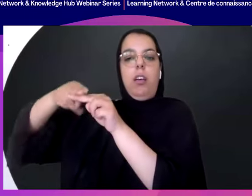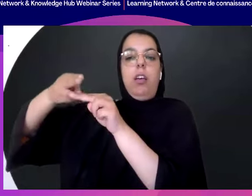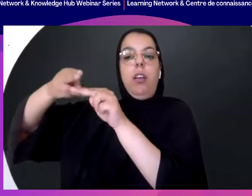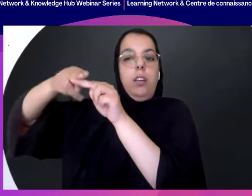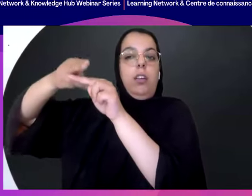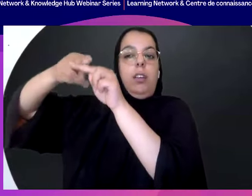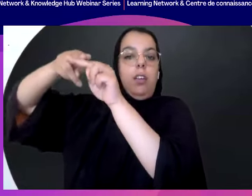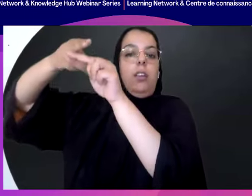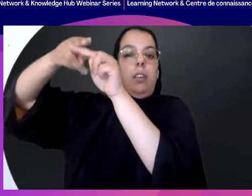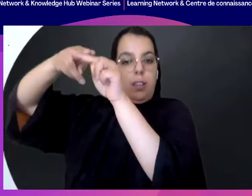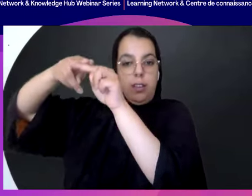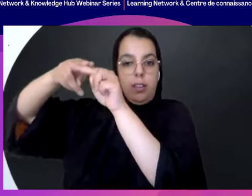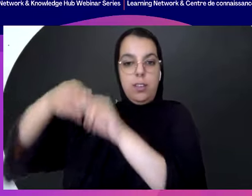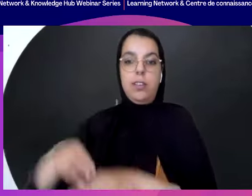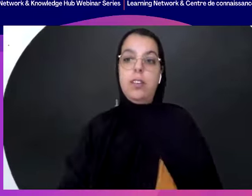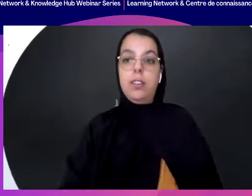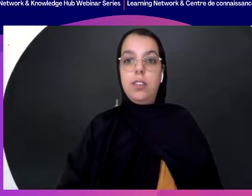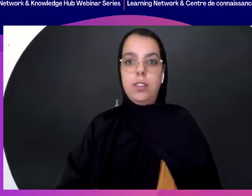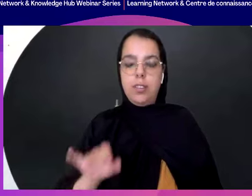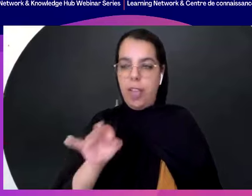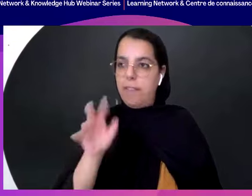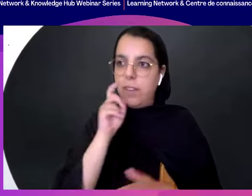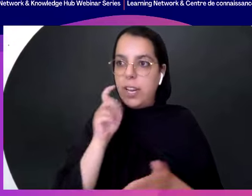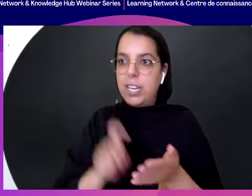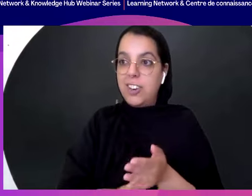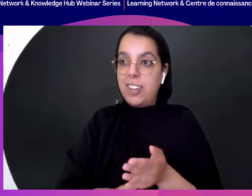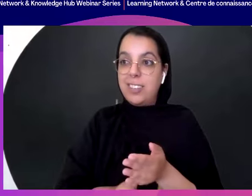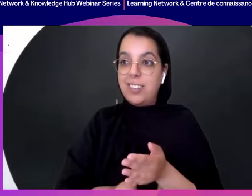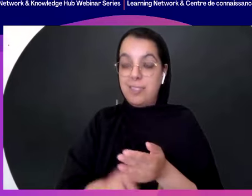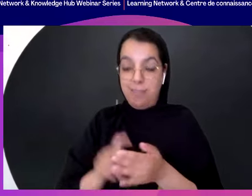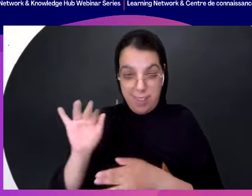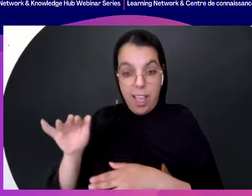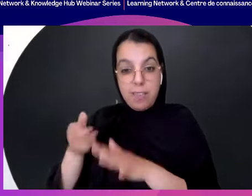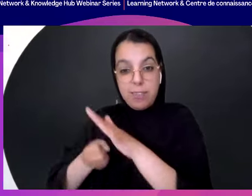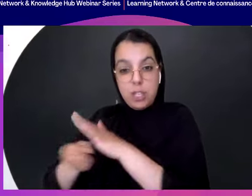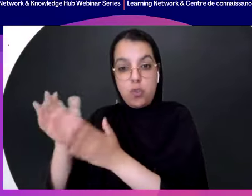they existed over for just over a century.